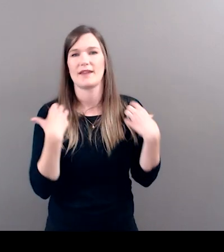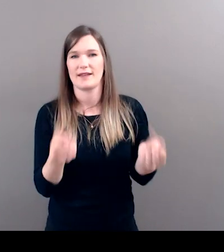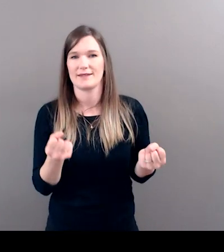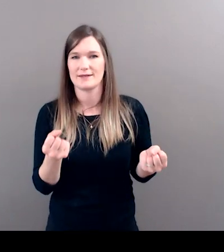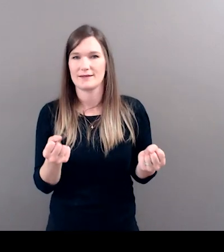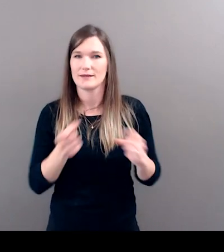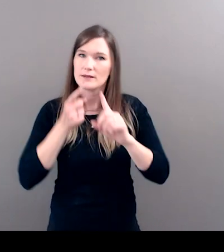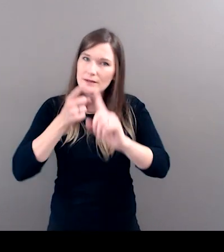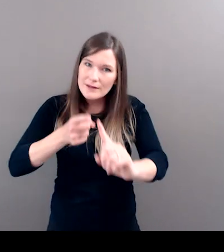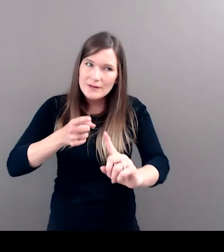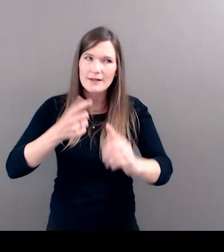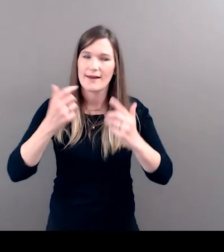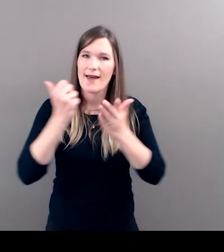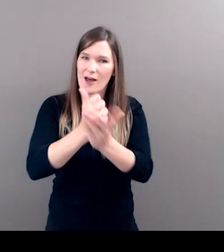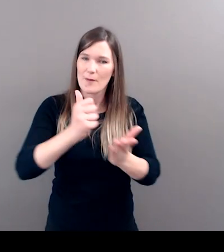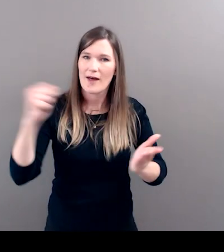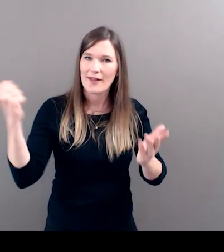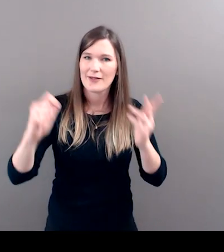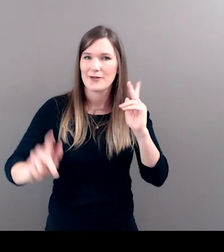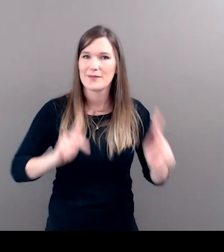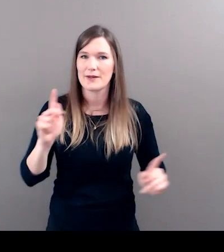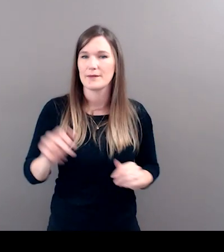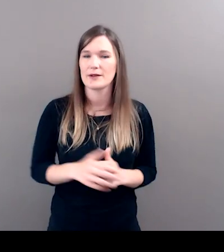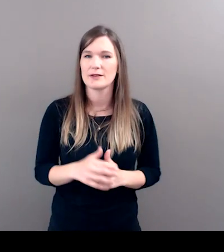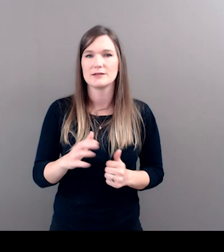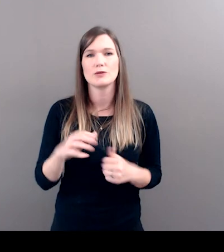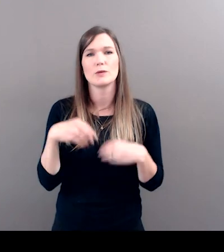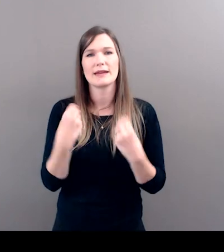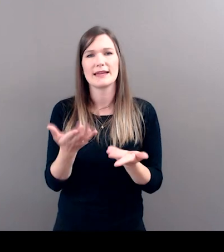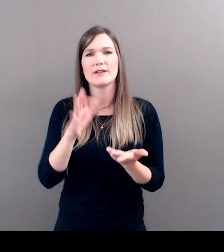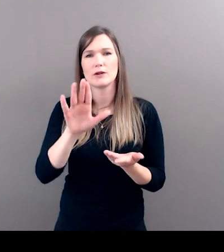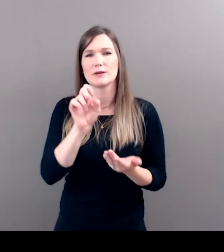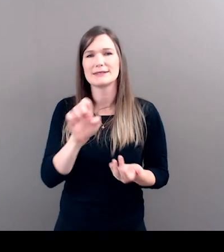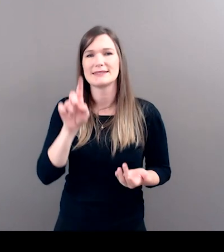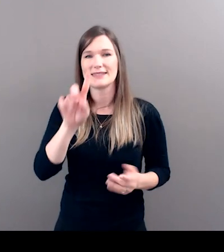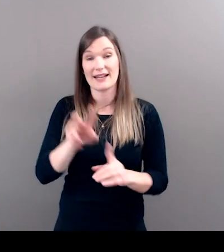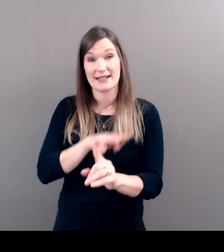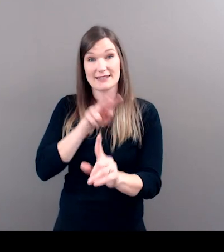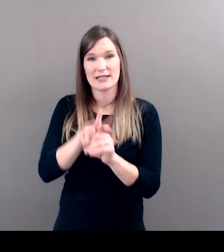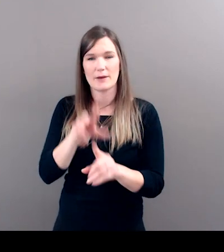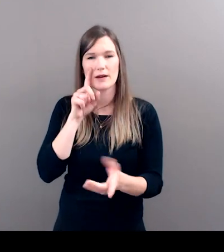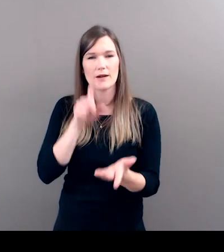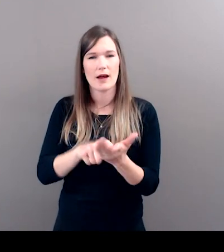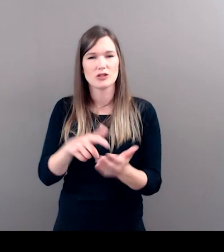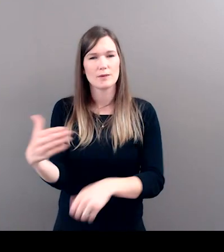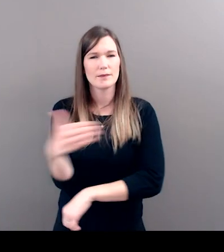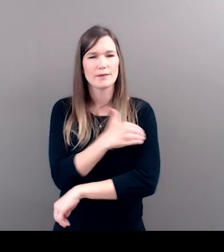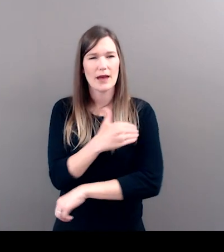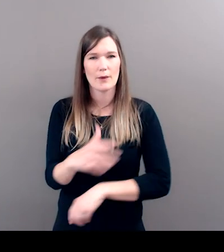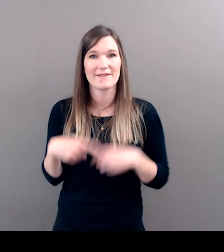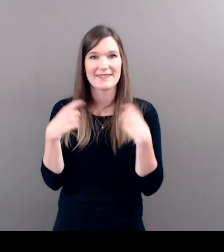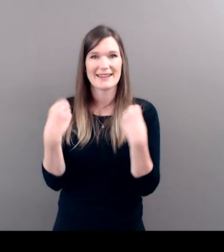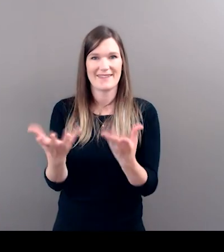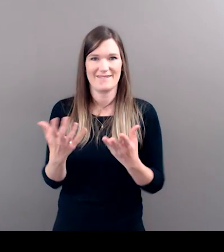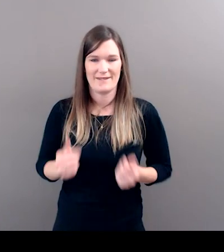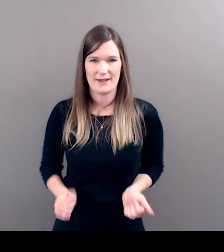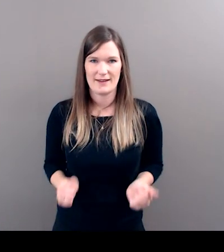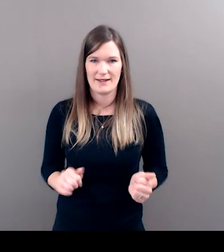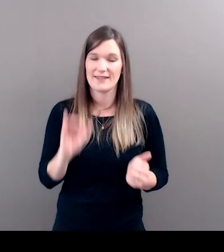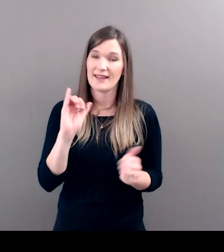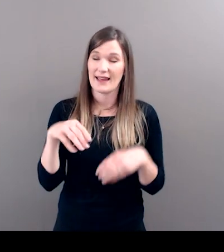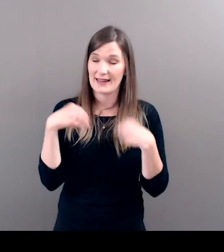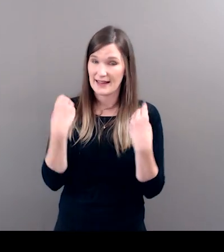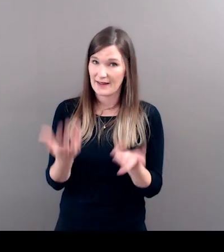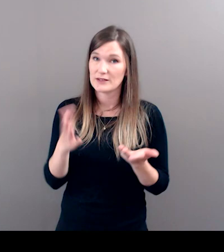So giving your seed an assignment acknowledges the spiritual power of giving. Giving your seed an assignment gives focus to your